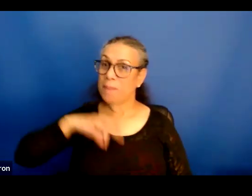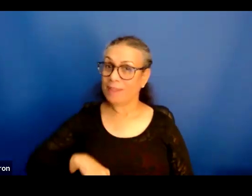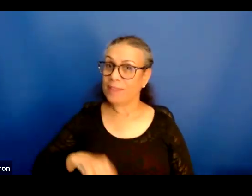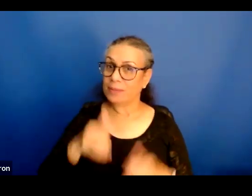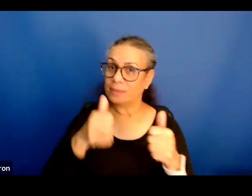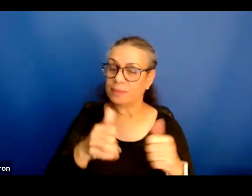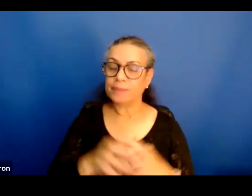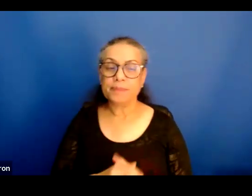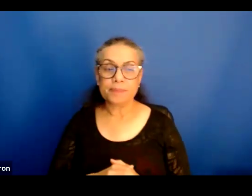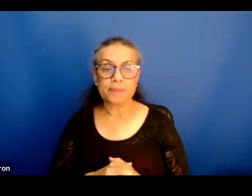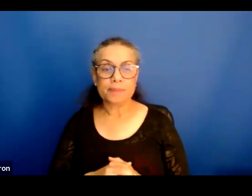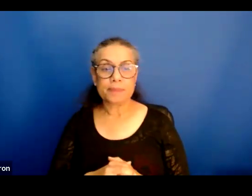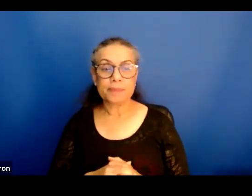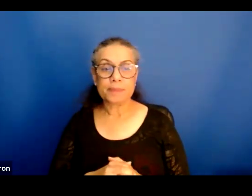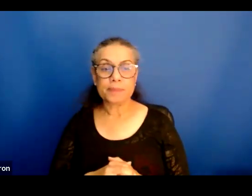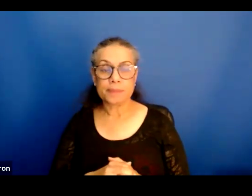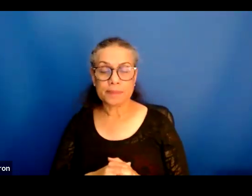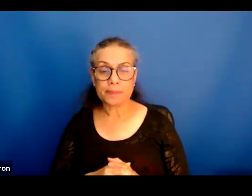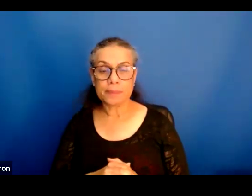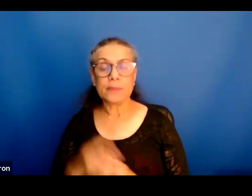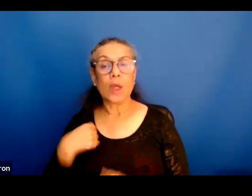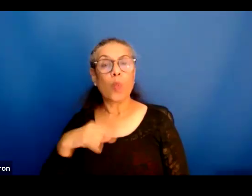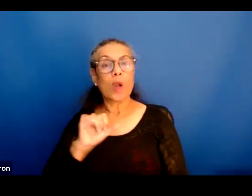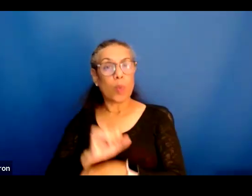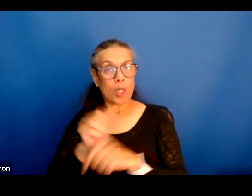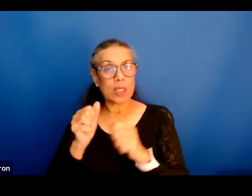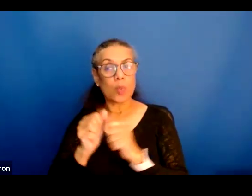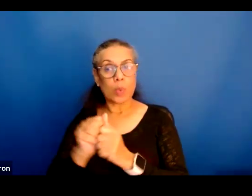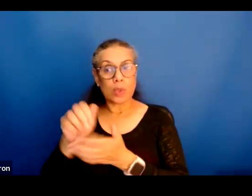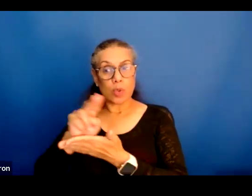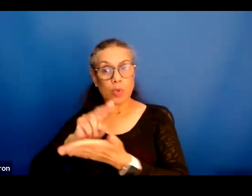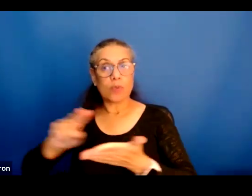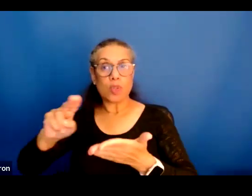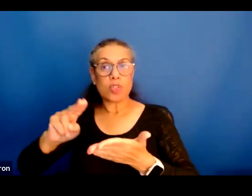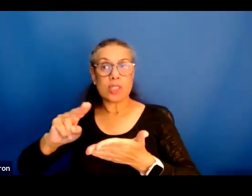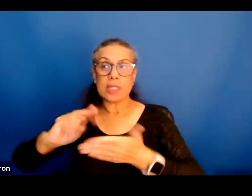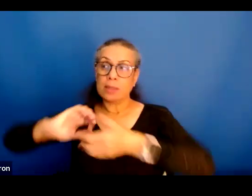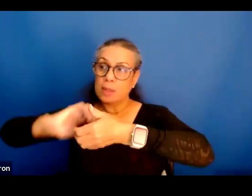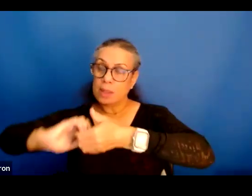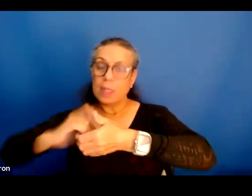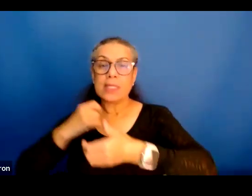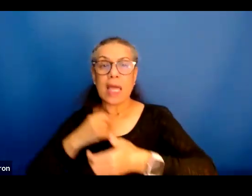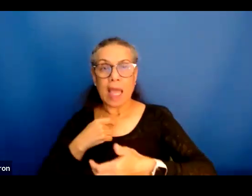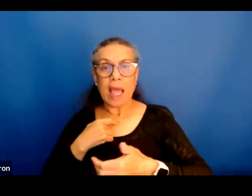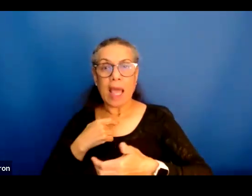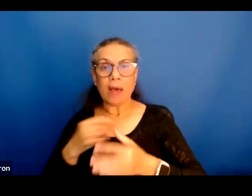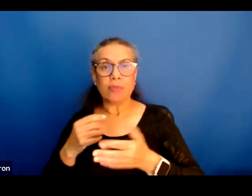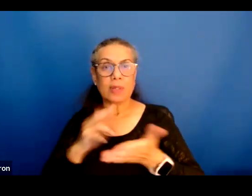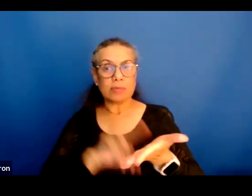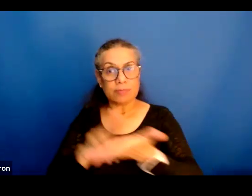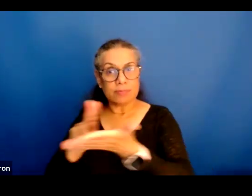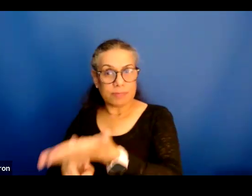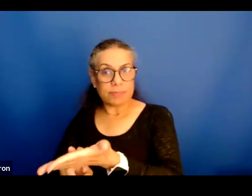are working with our university partners to create more bilingual endorsement for our educators, so that